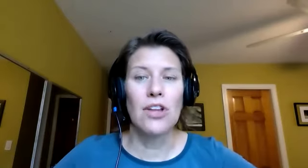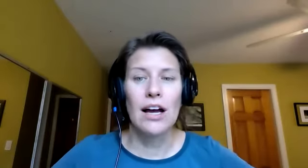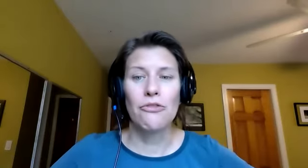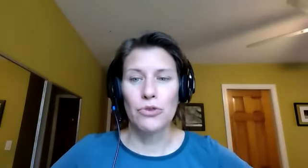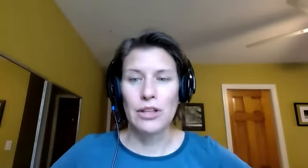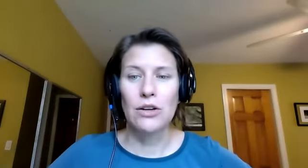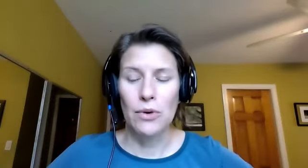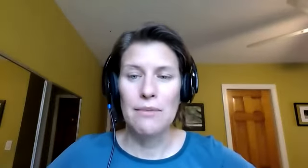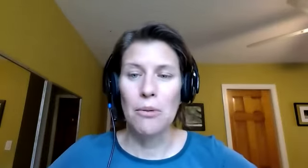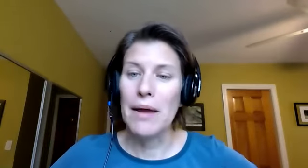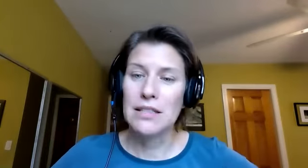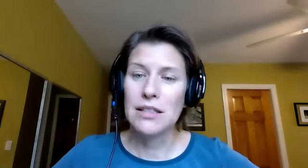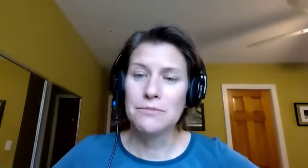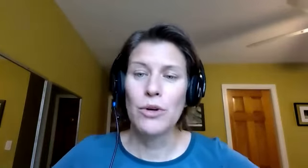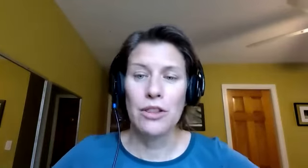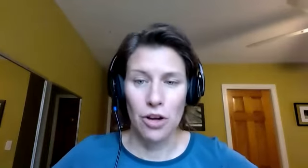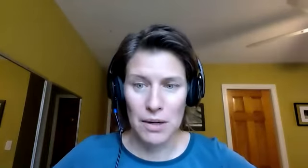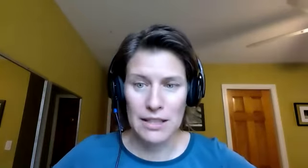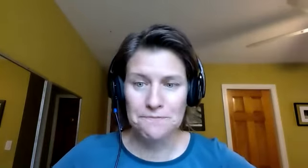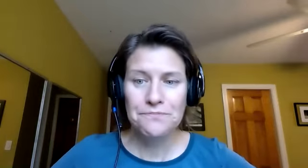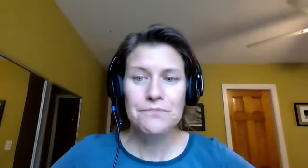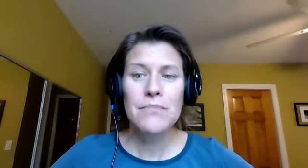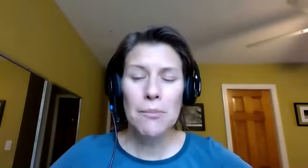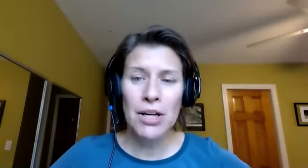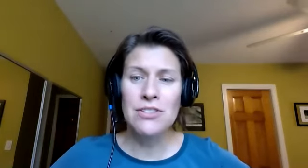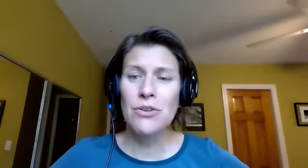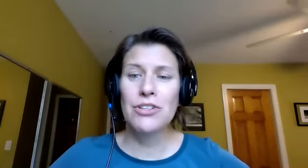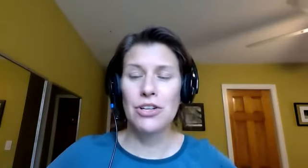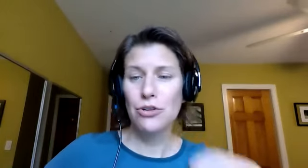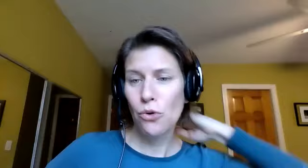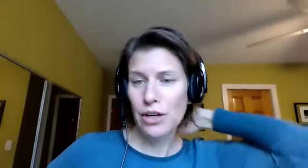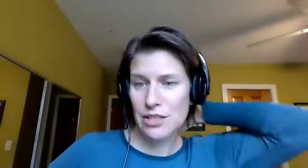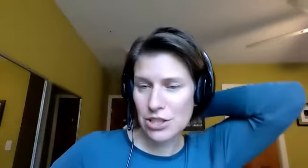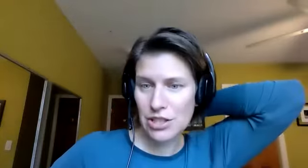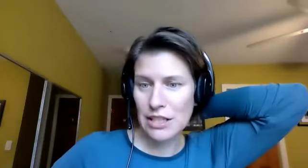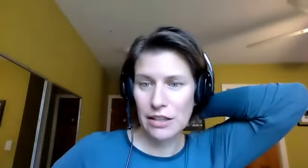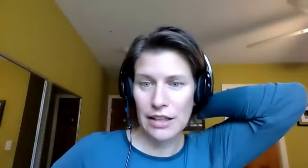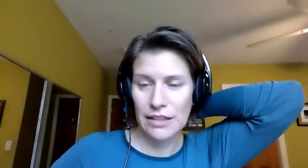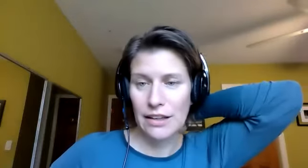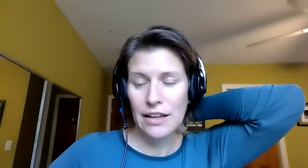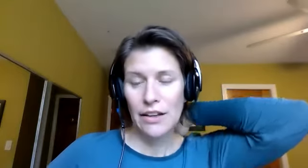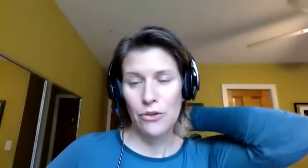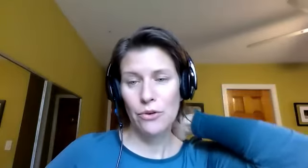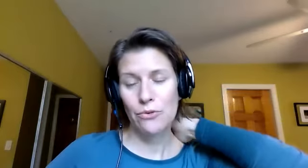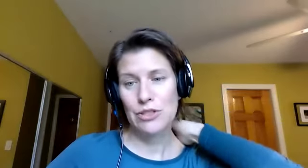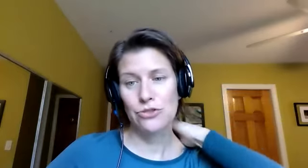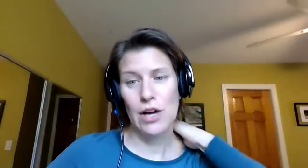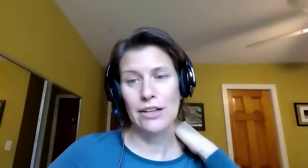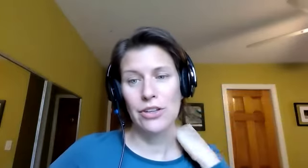lot of really great momentum with NOMA, but also there's a new organization here in the research triangle that